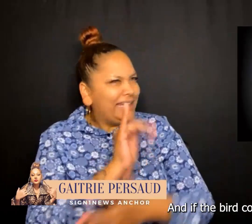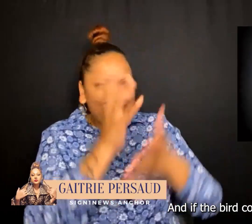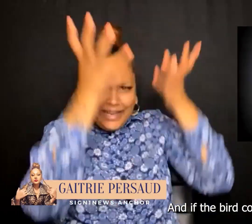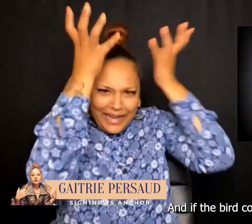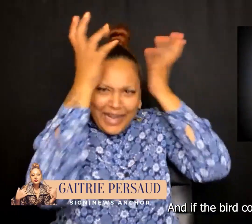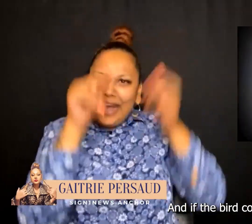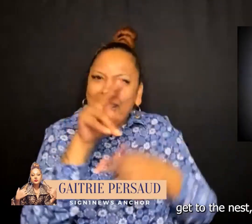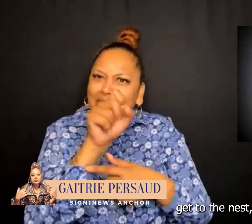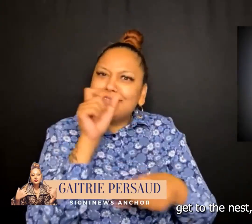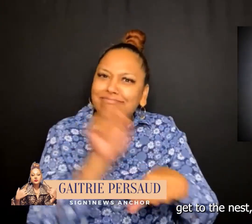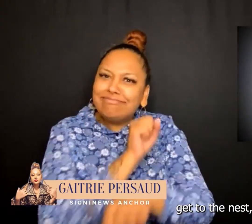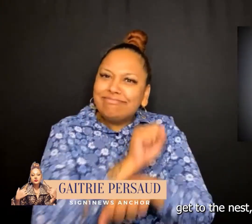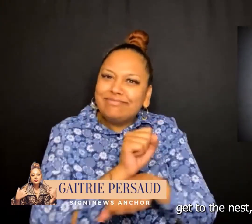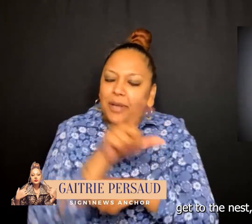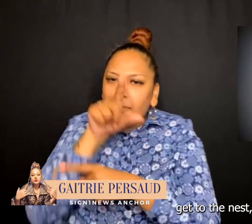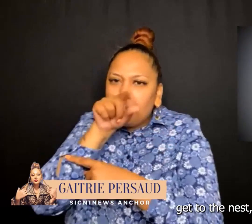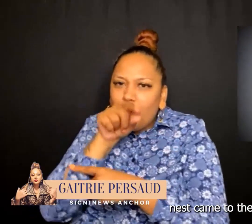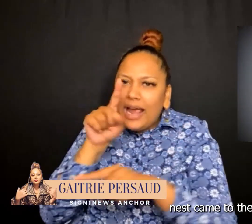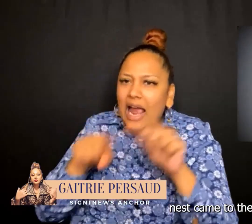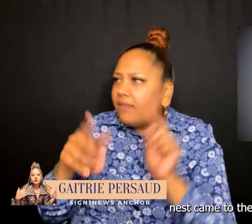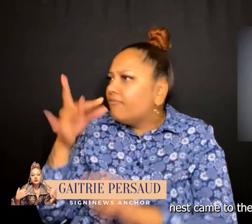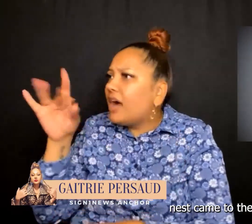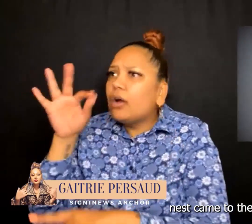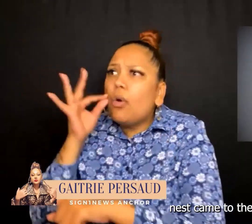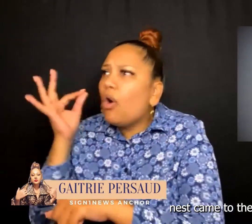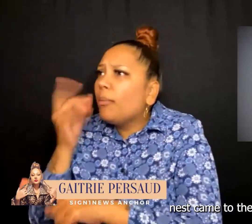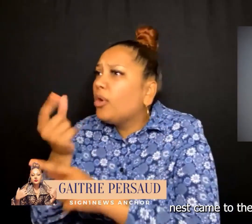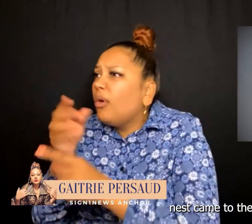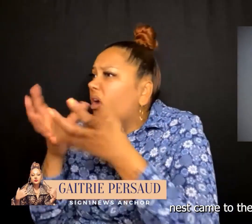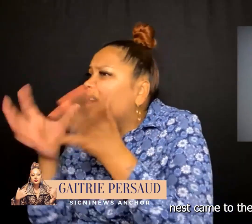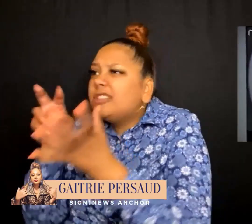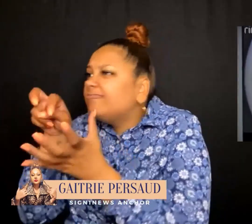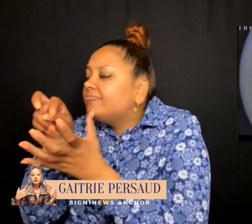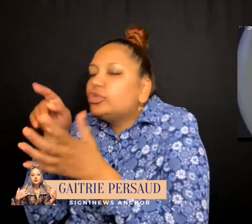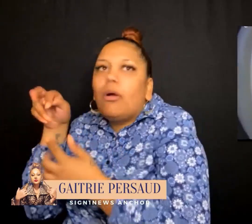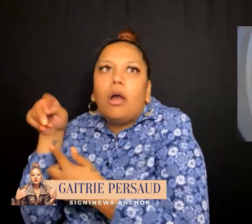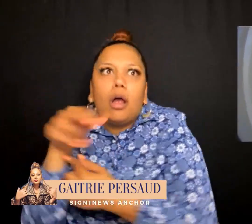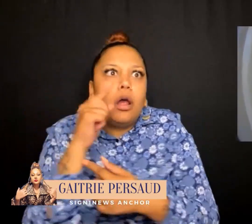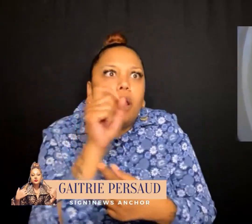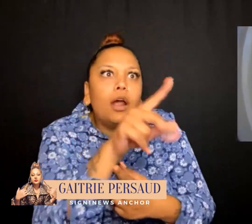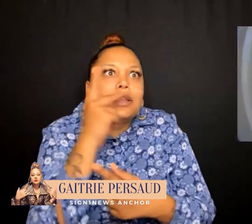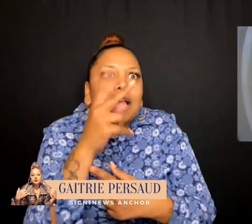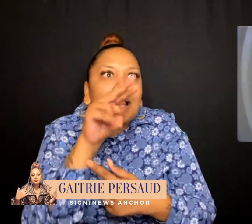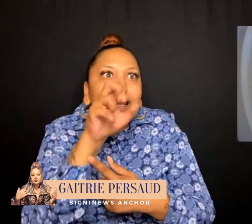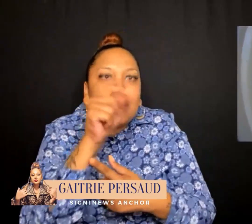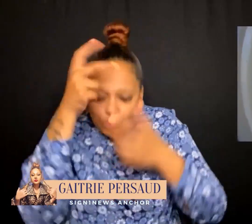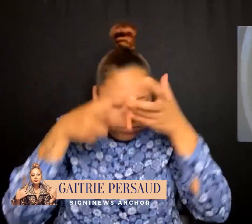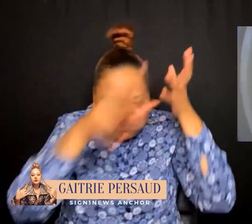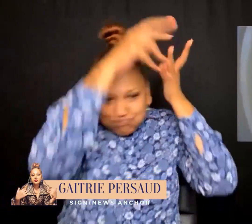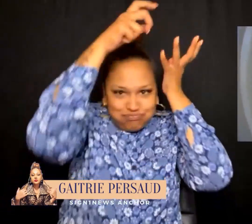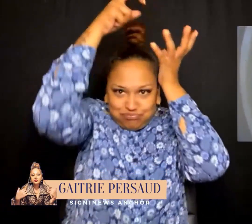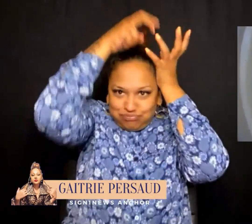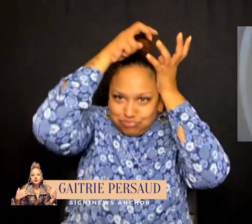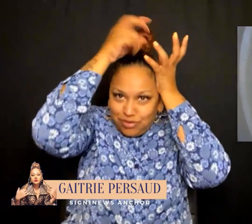if the bird couldn't get to the nest came to the bird. I just thought it was freaking out.